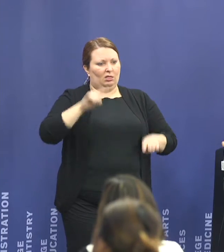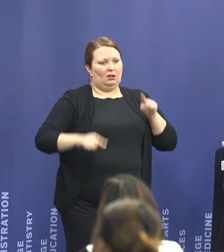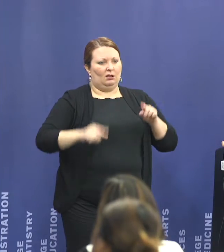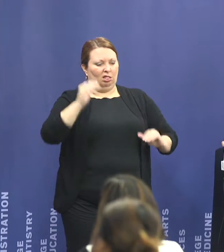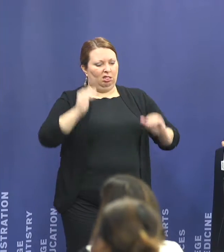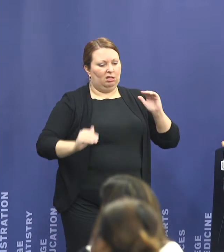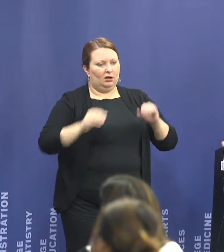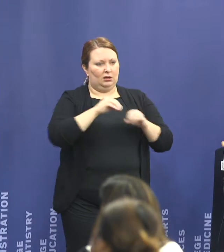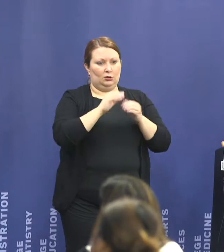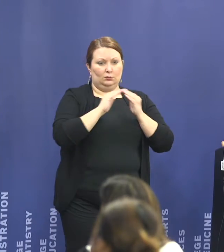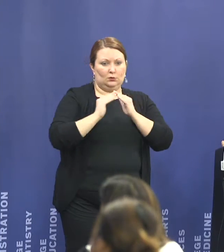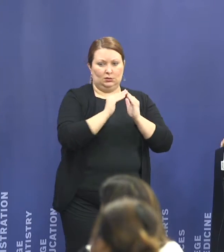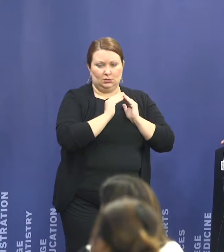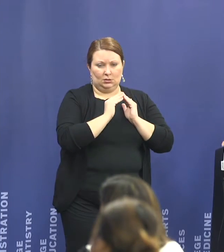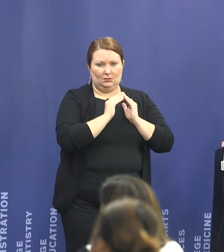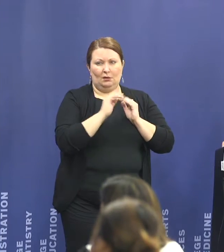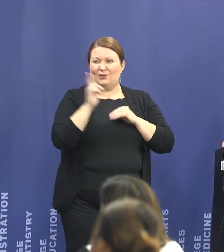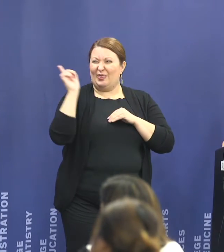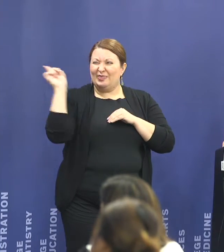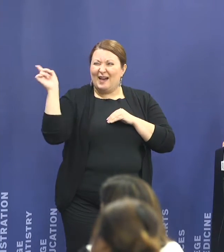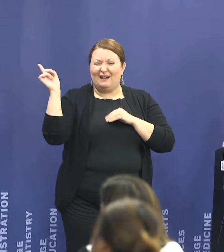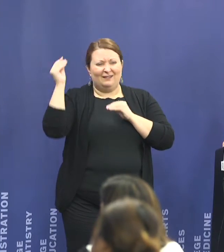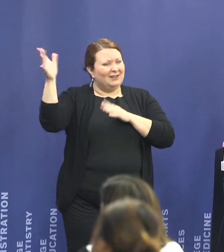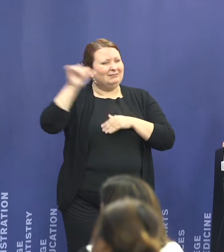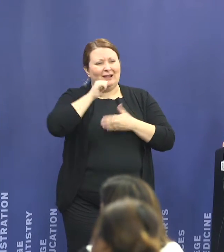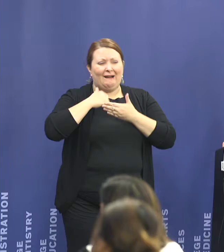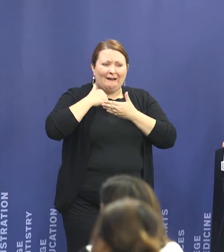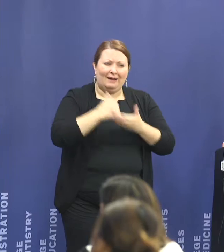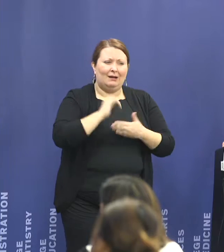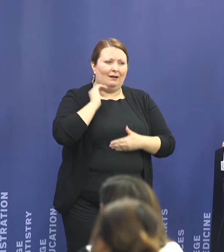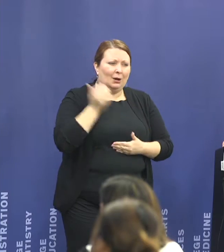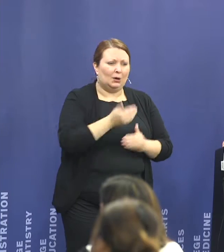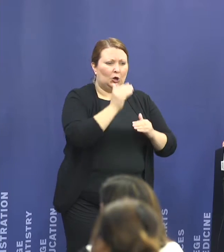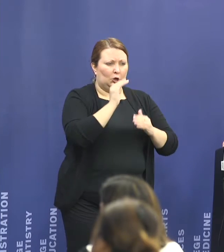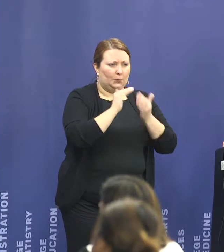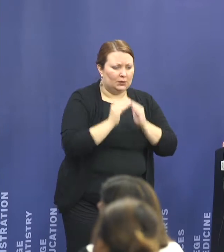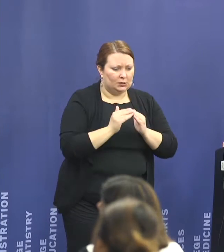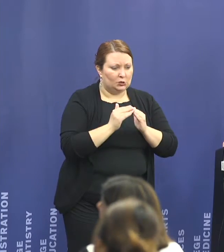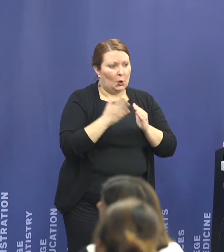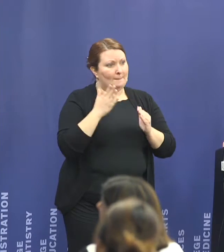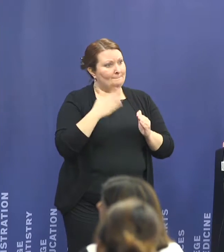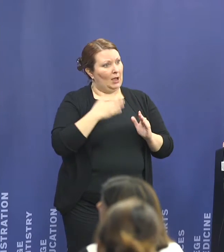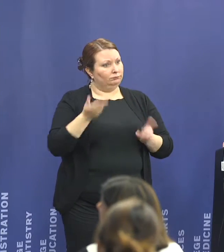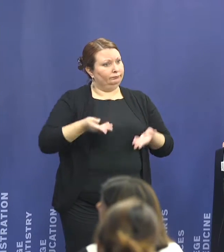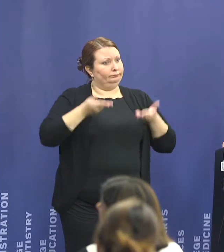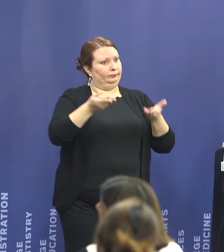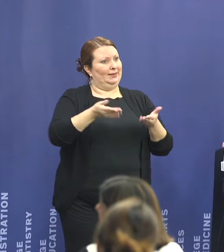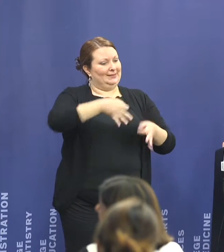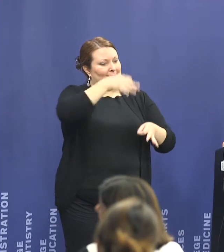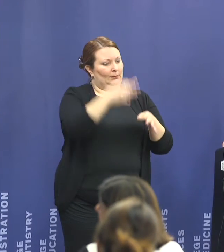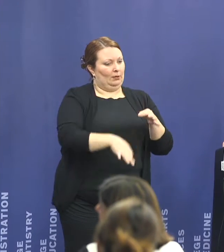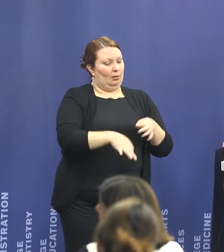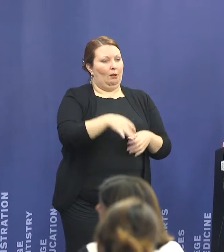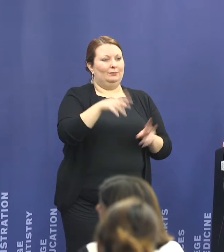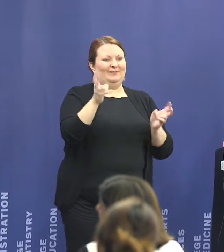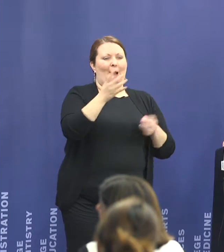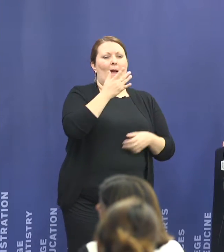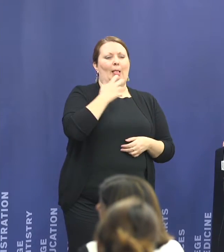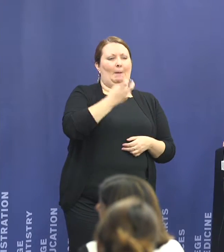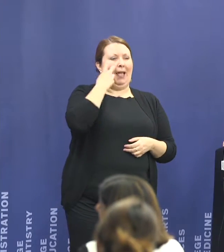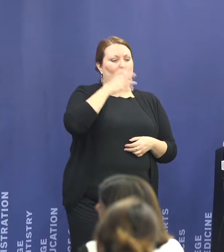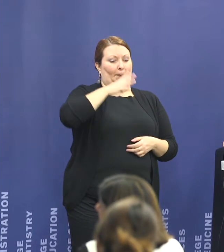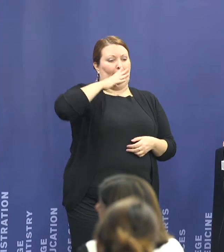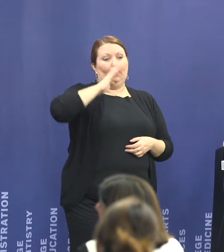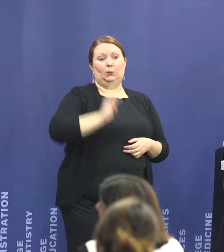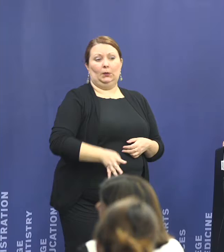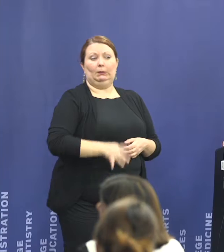communities, and that this is not going to help our communities. So my argument is very simple. Colorblindness or ignoring